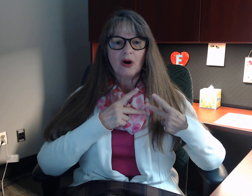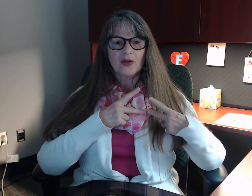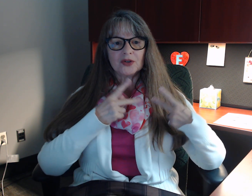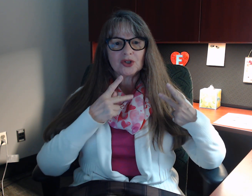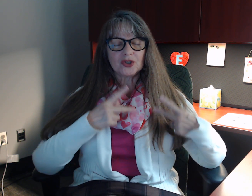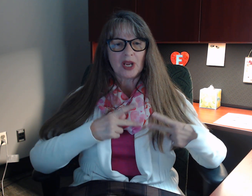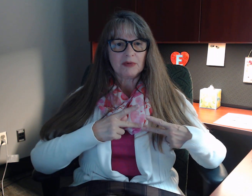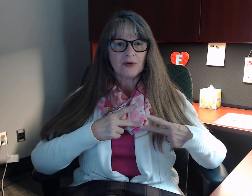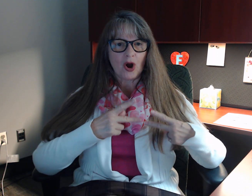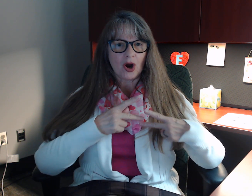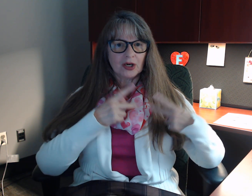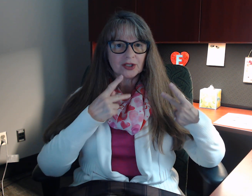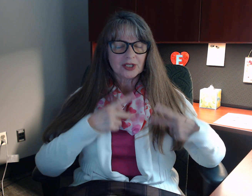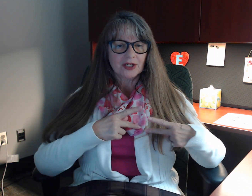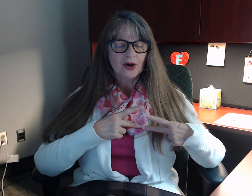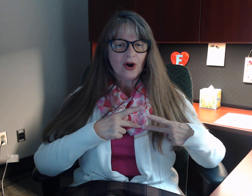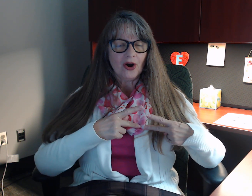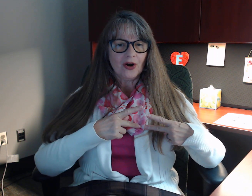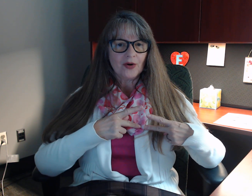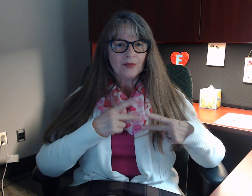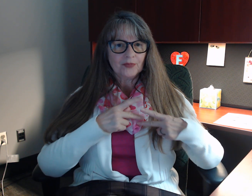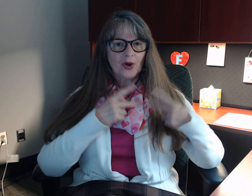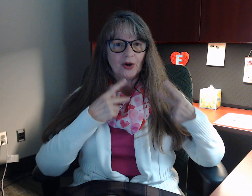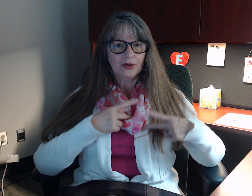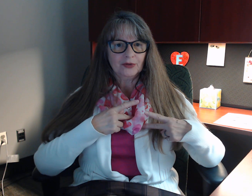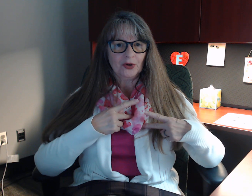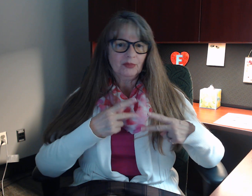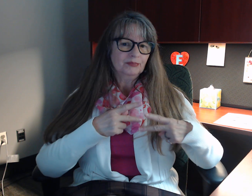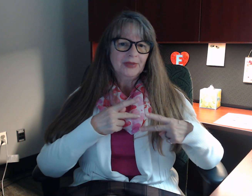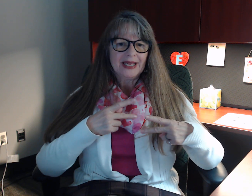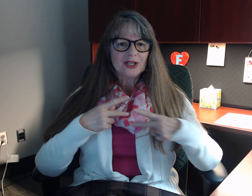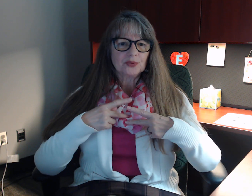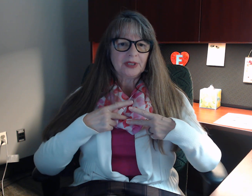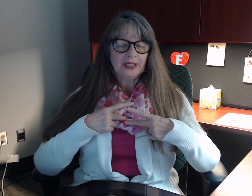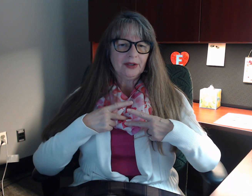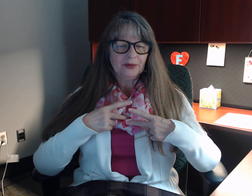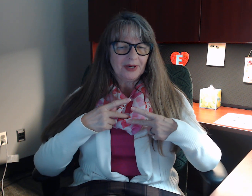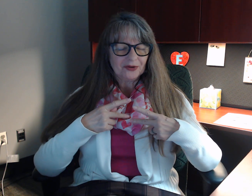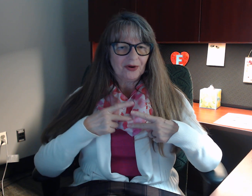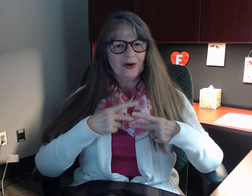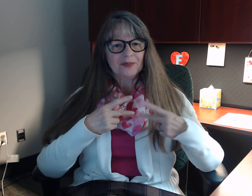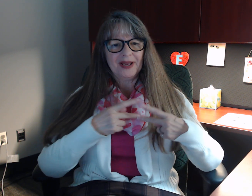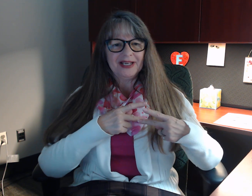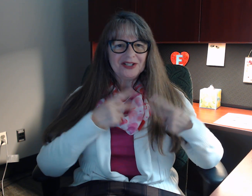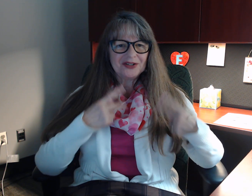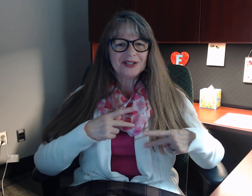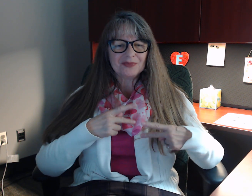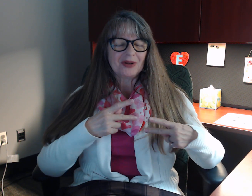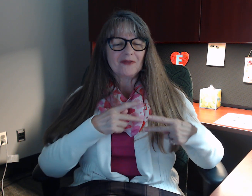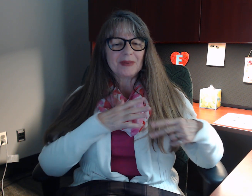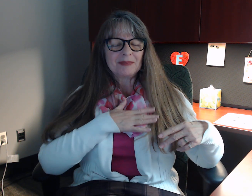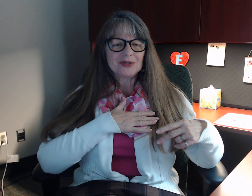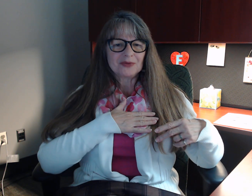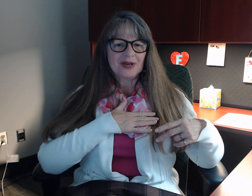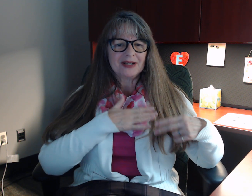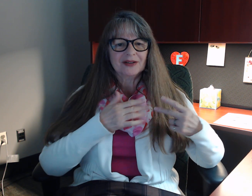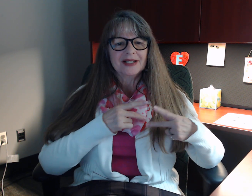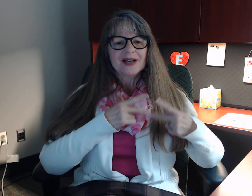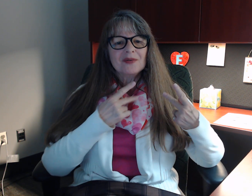the shape of a heart. You know, it's really here, right? Your heart. Everybody puts it right here, but